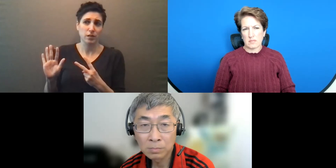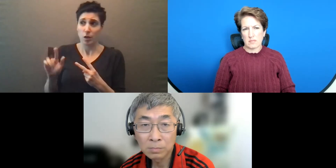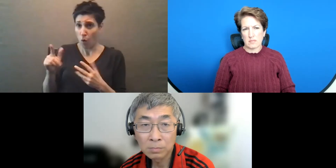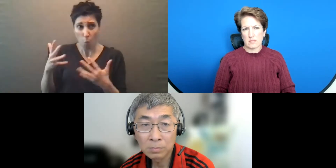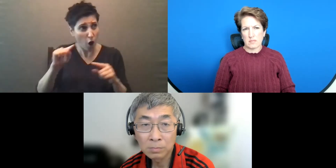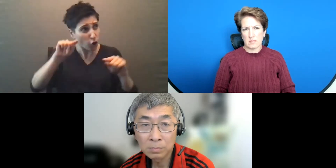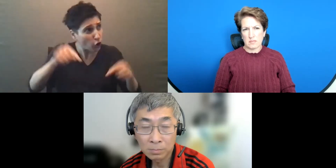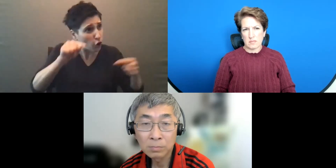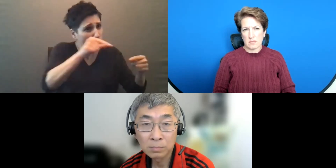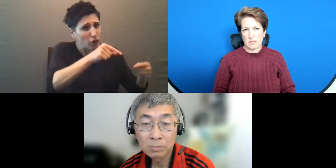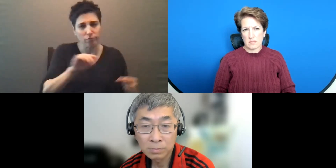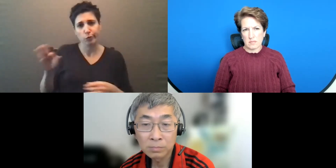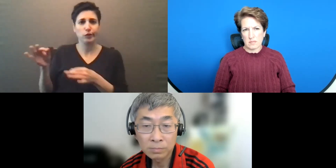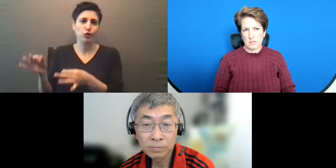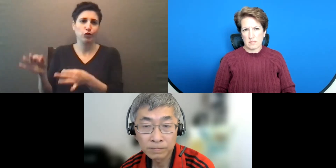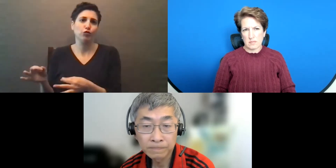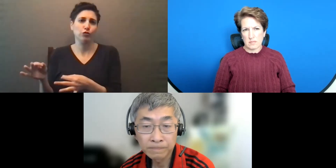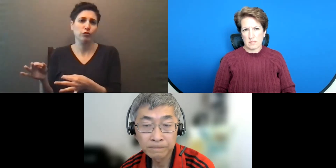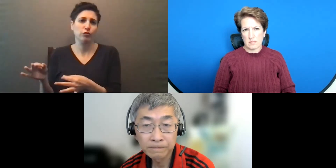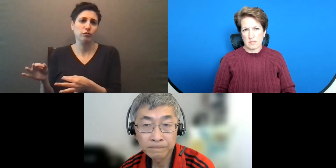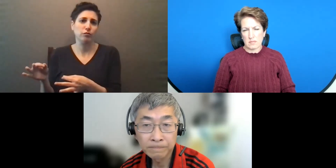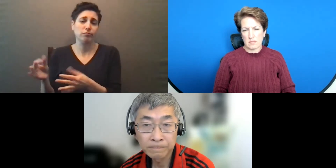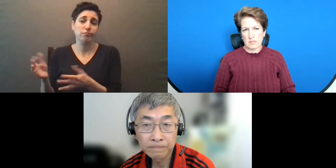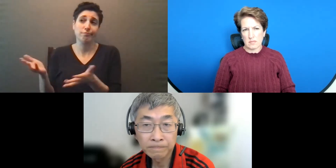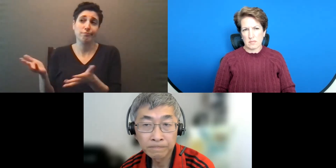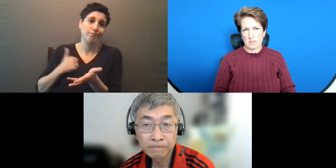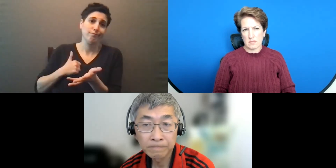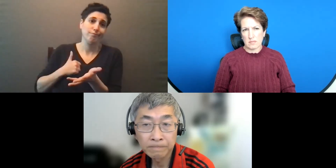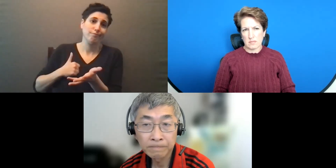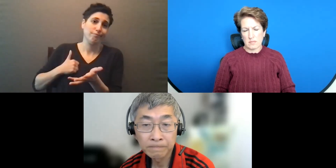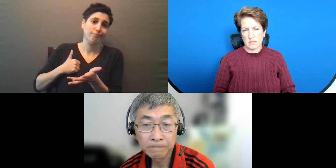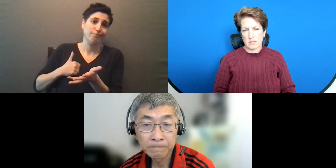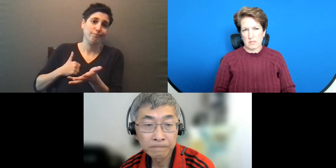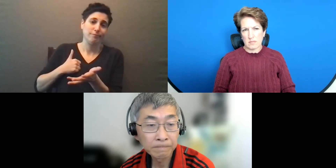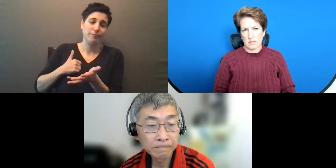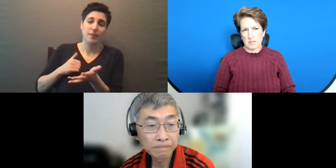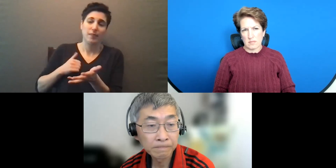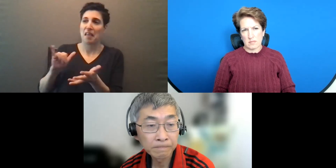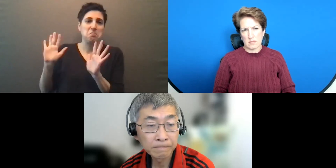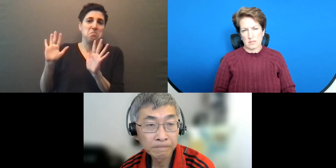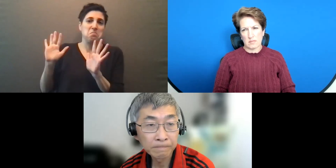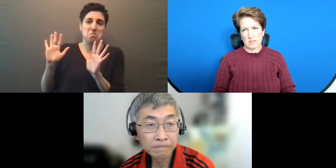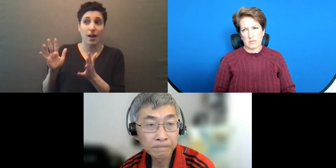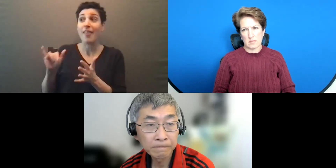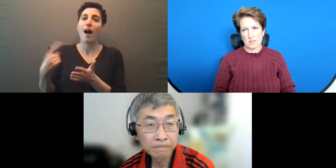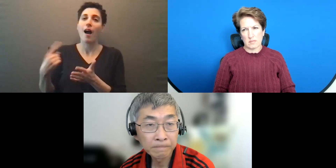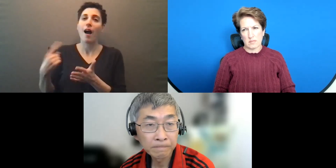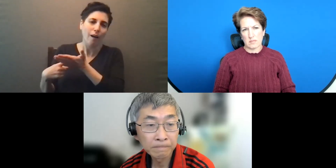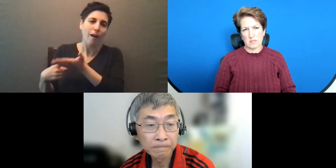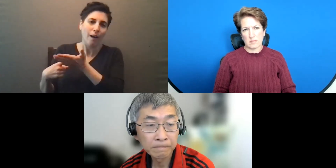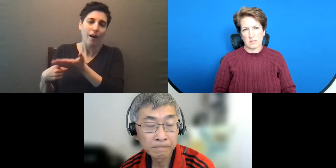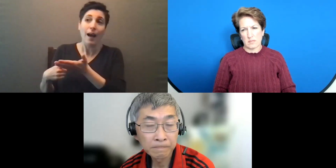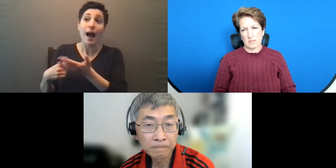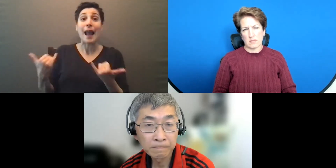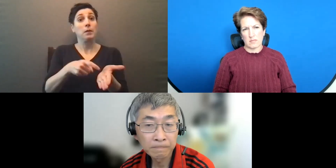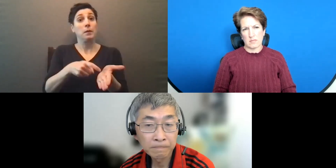your choice. And then we end up the conversation, and it's ongoing. Now they force that at workplace